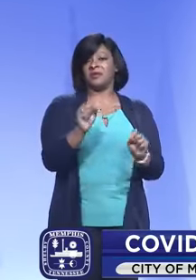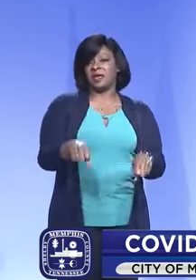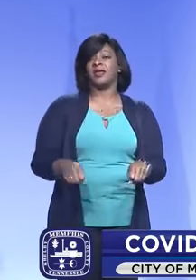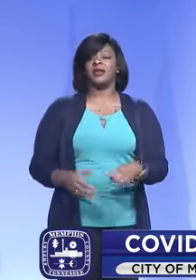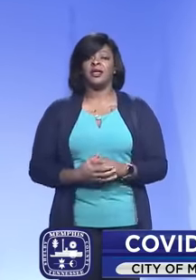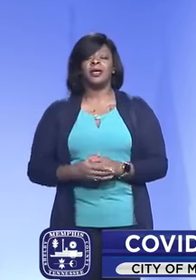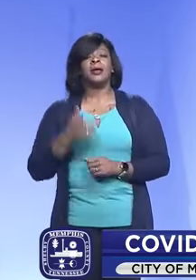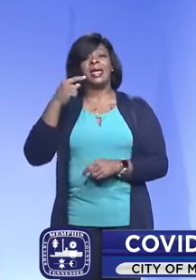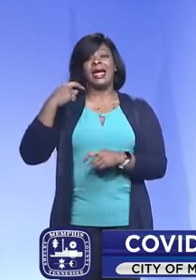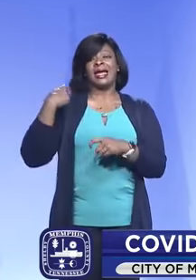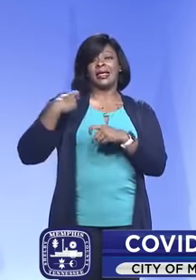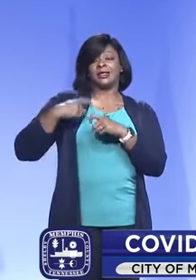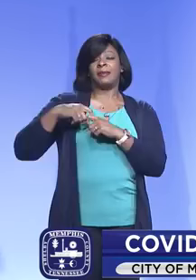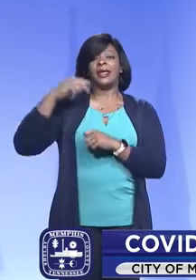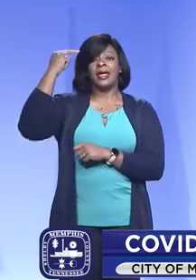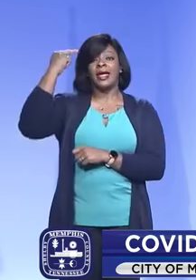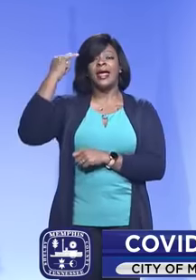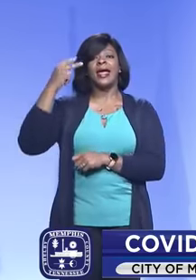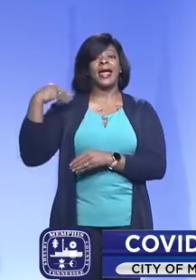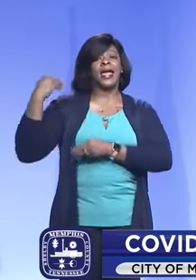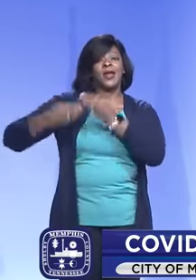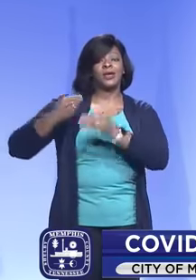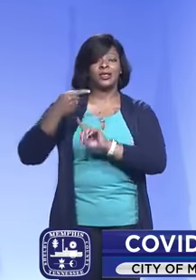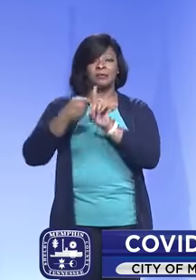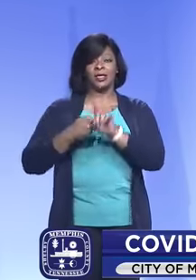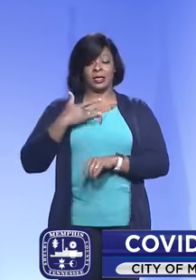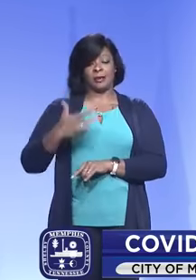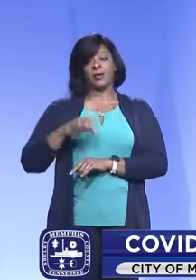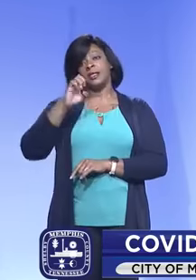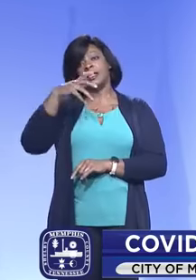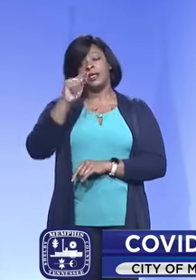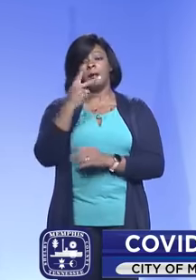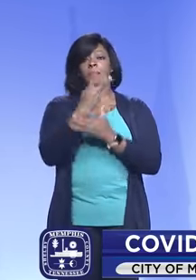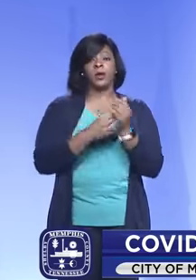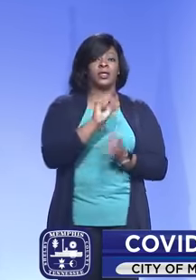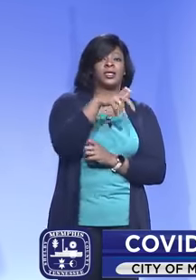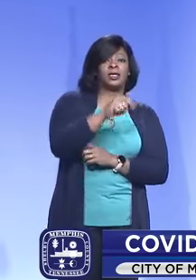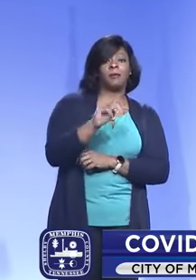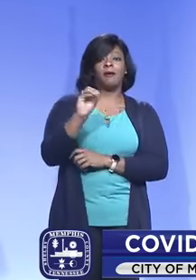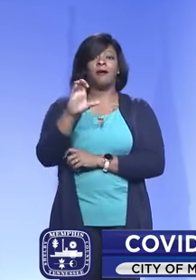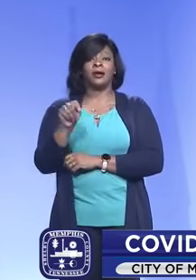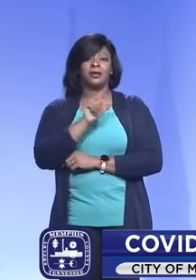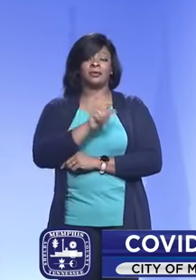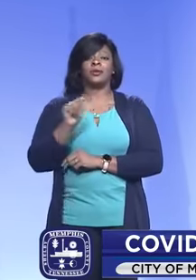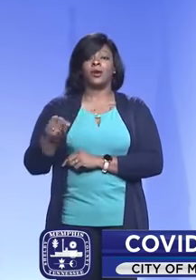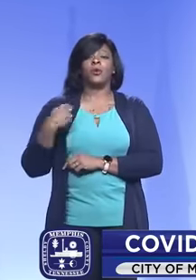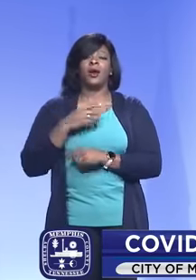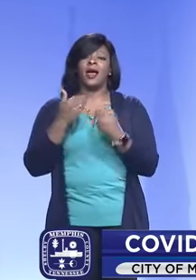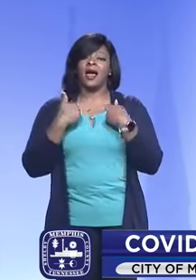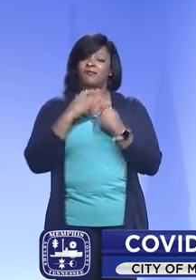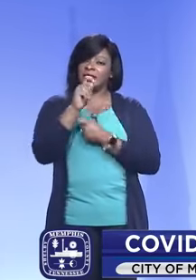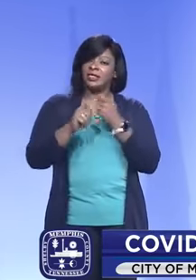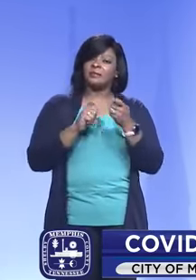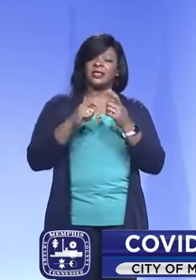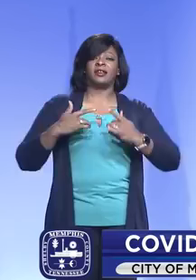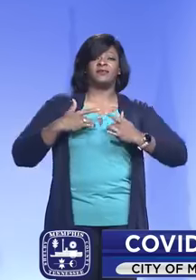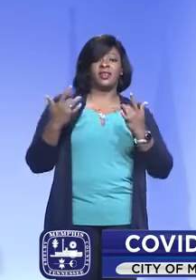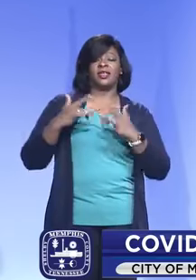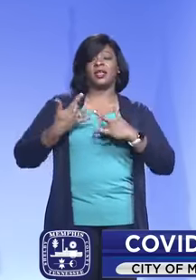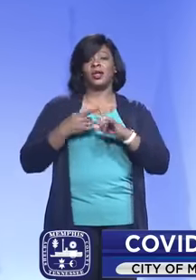of Hispanic Heritage Month, we noted in September that both September and October, we would have specific events